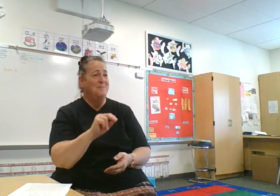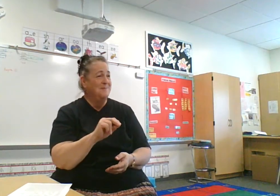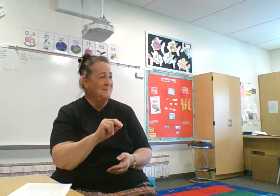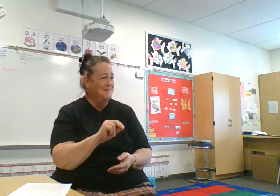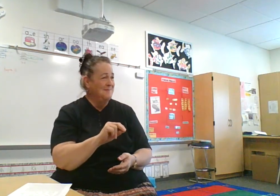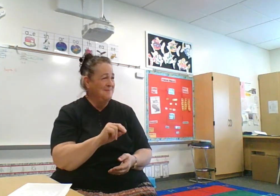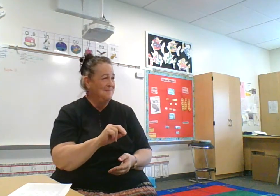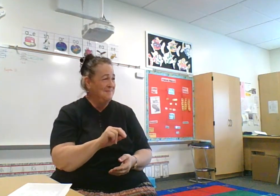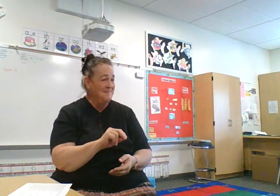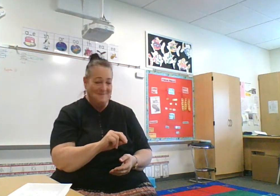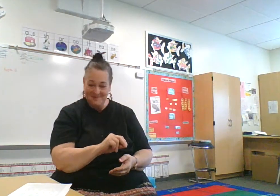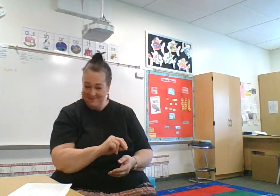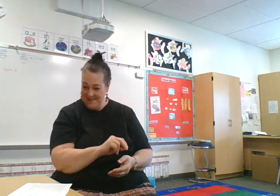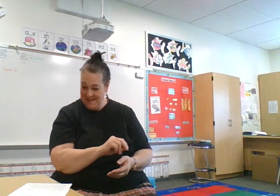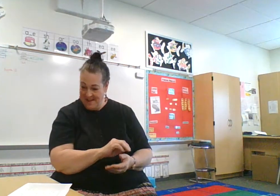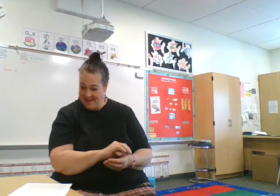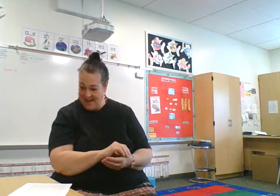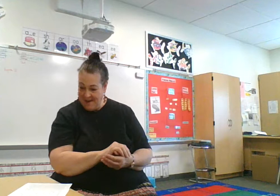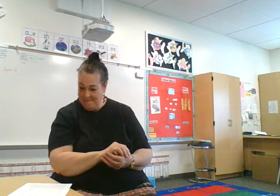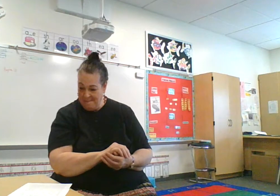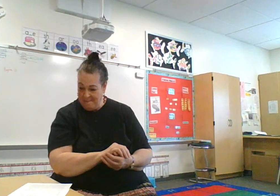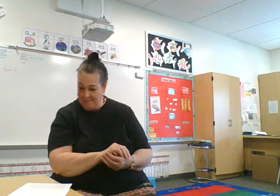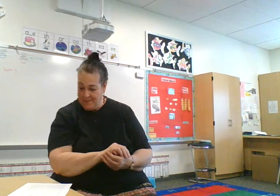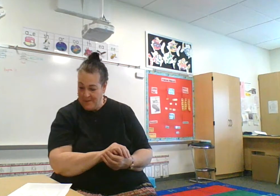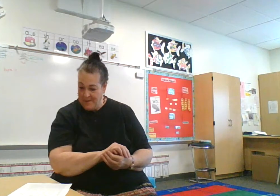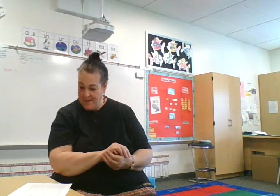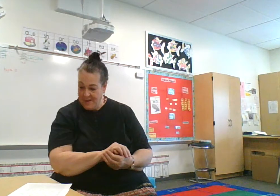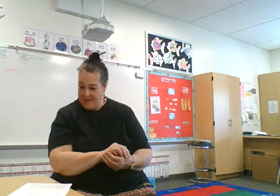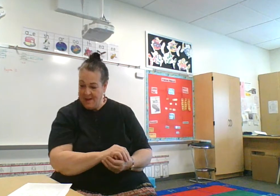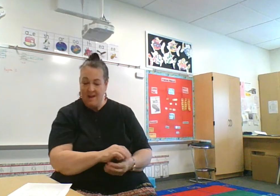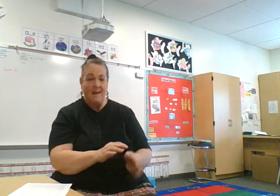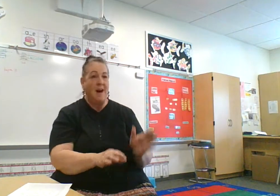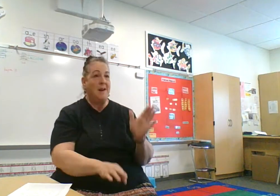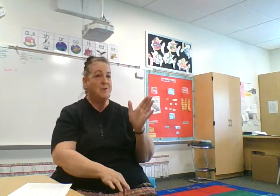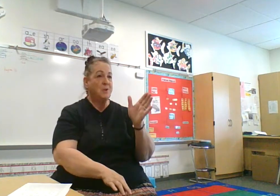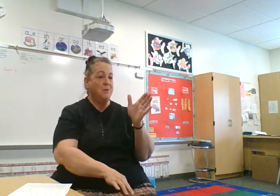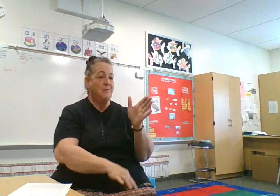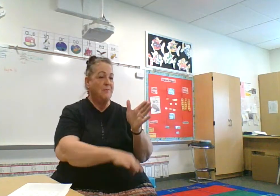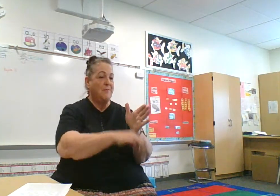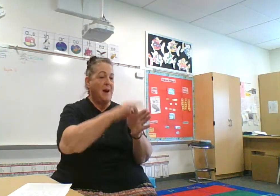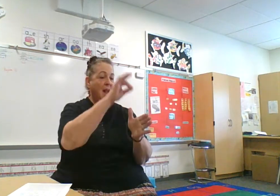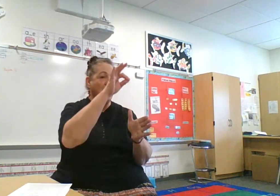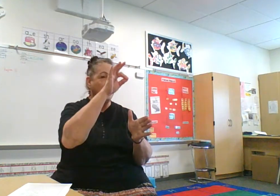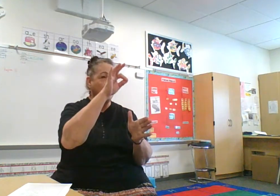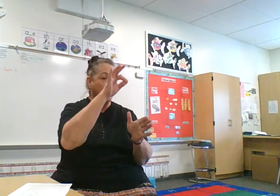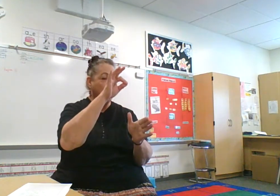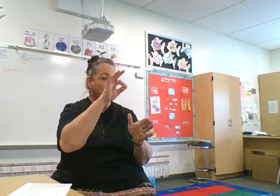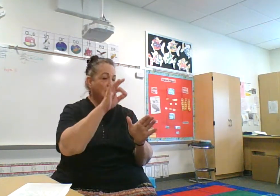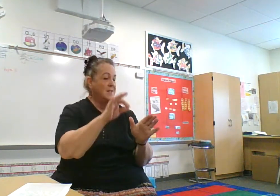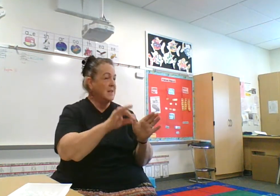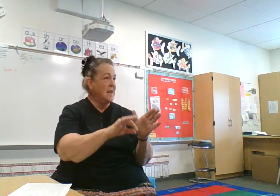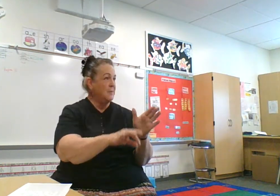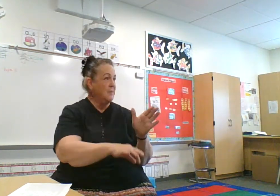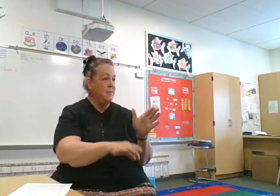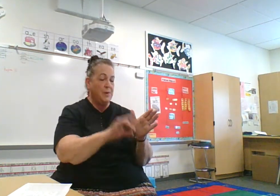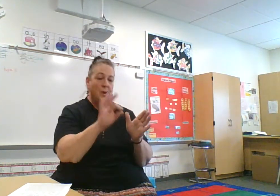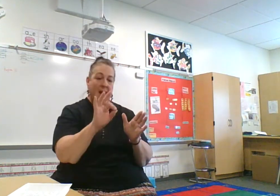No. Okay. I've shown you find, so this is kind of a review.